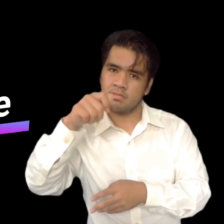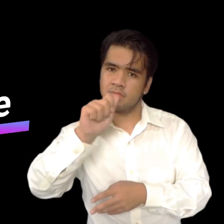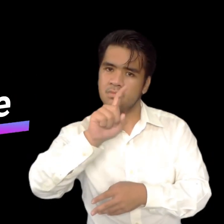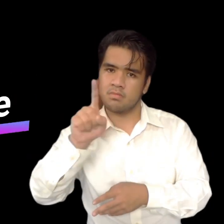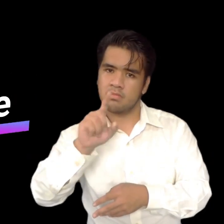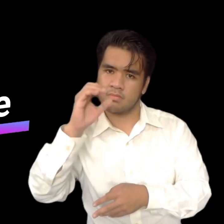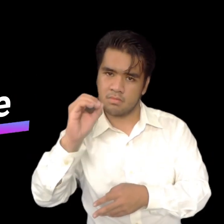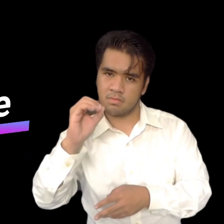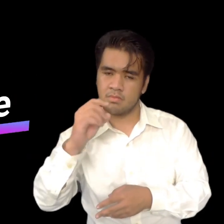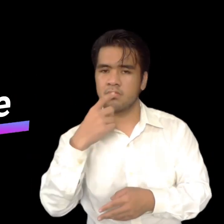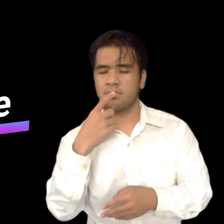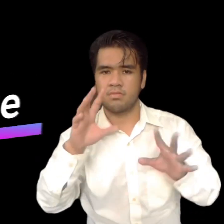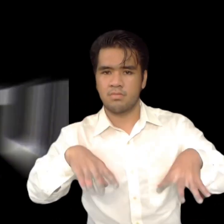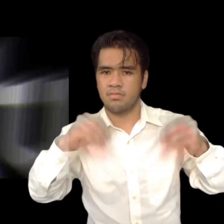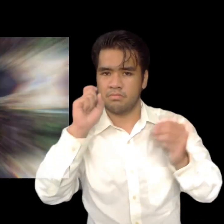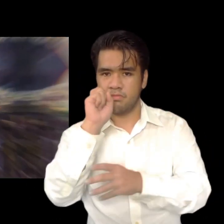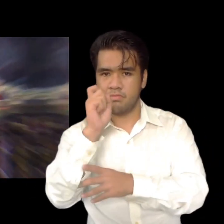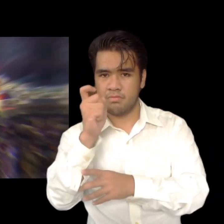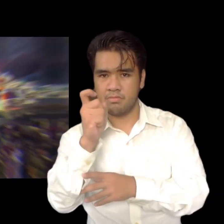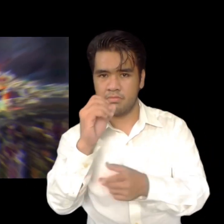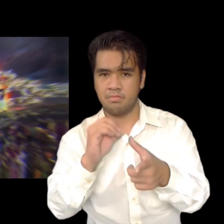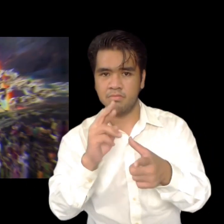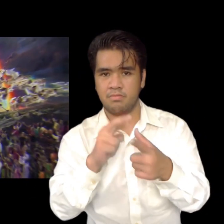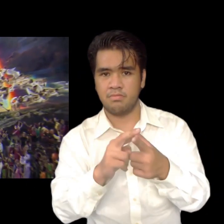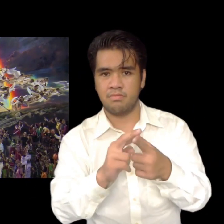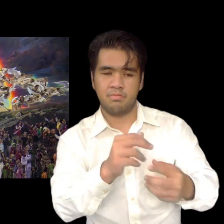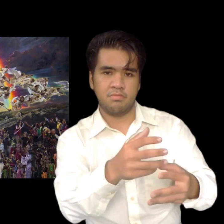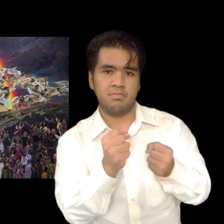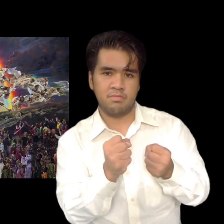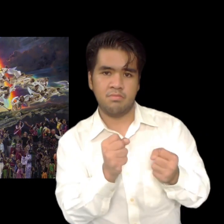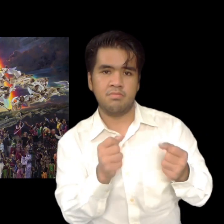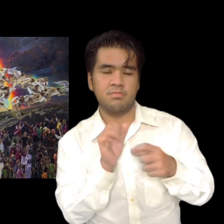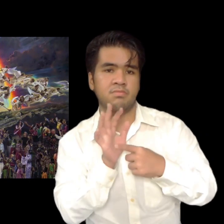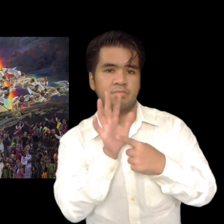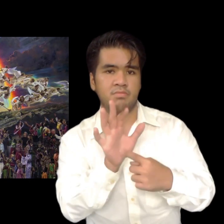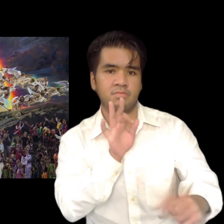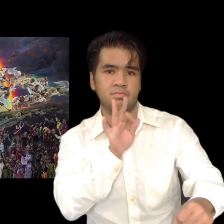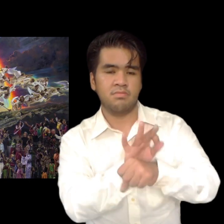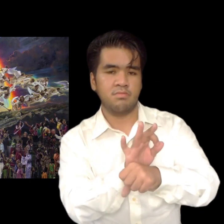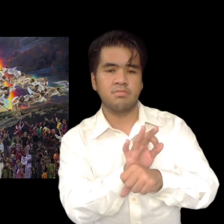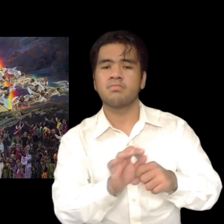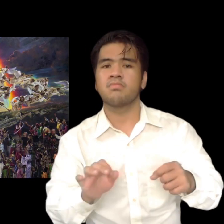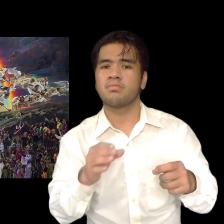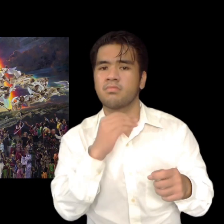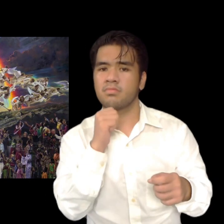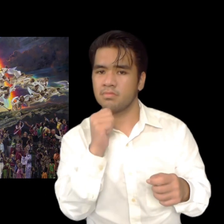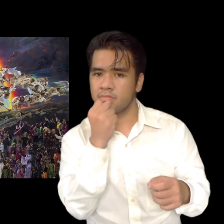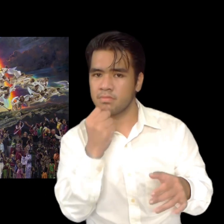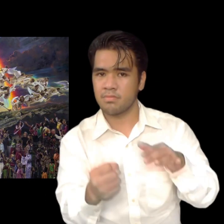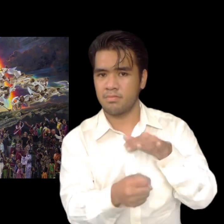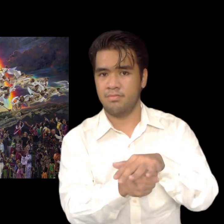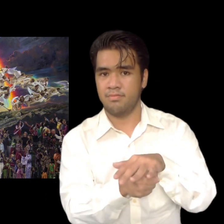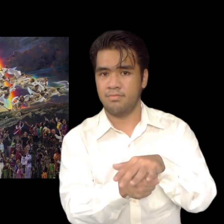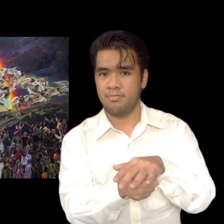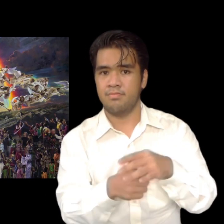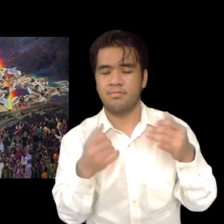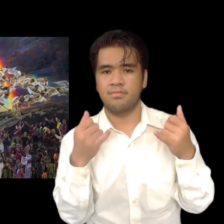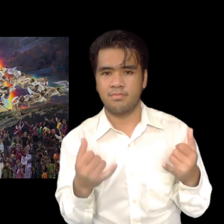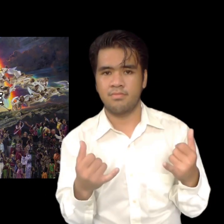where they got the term rapture. Also, it is quite clear from this verse that we'll be raptured when our Lord Jesus Christ returns. But is this a secret